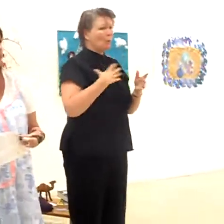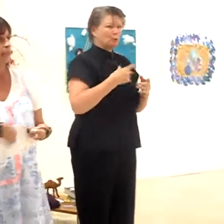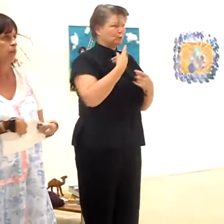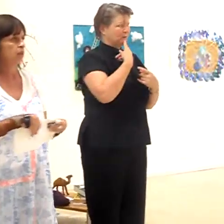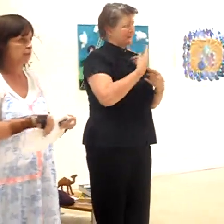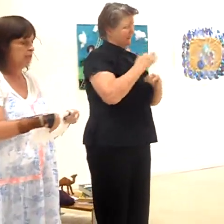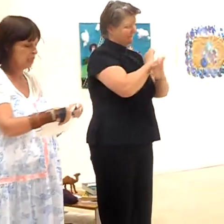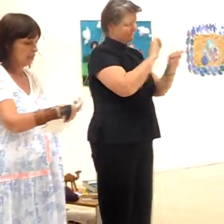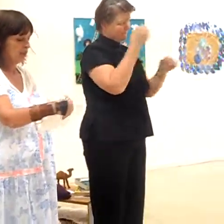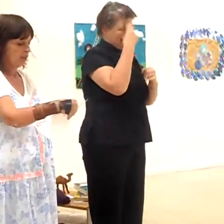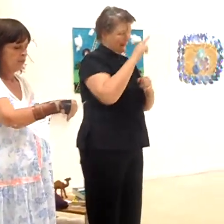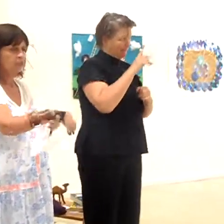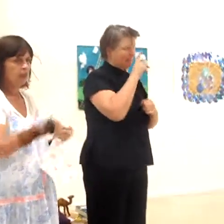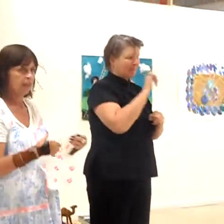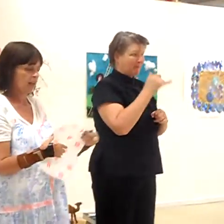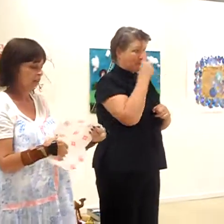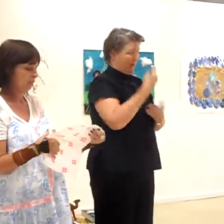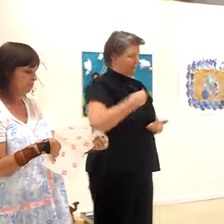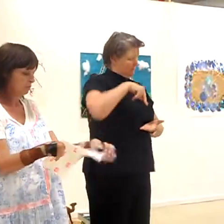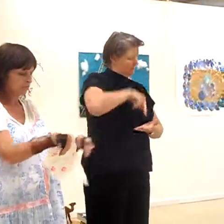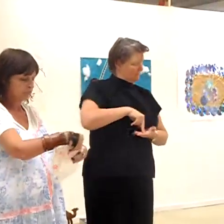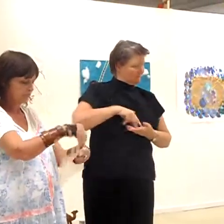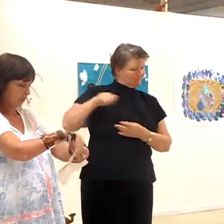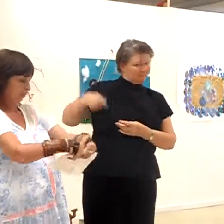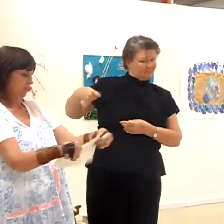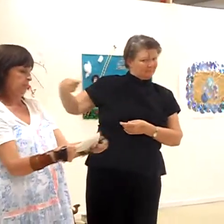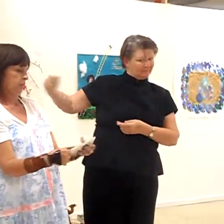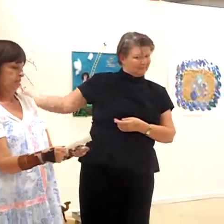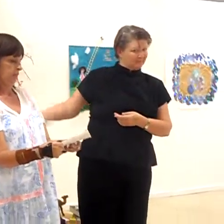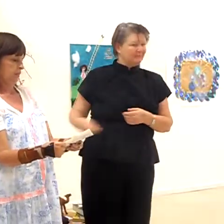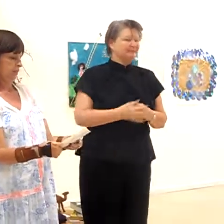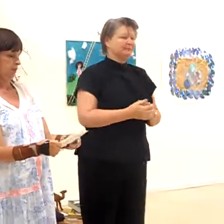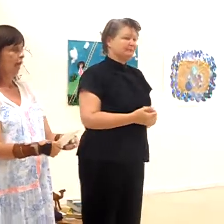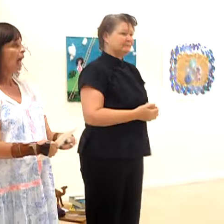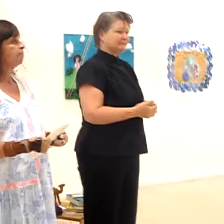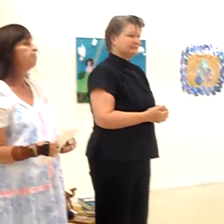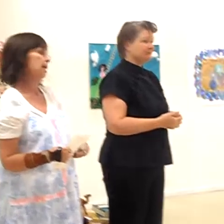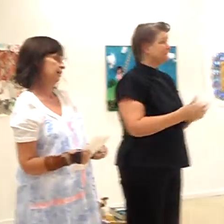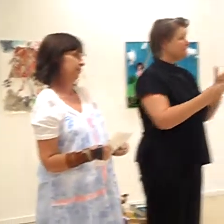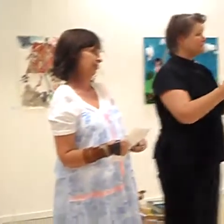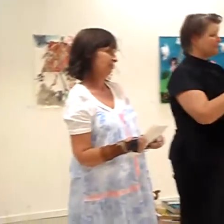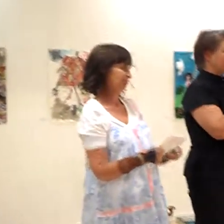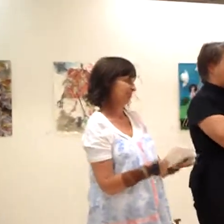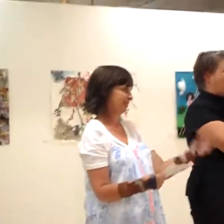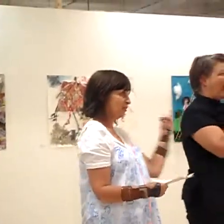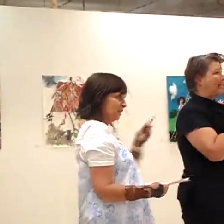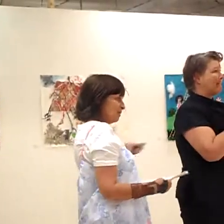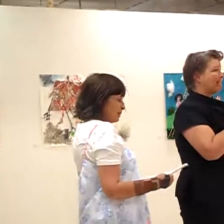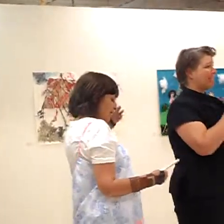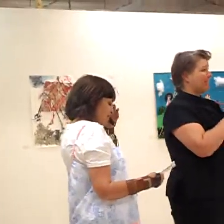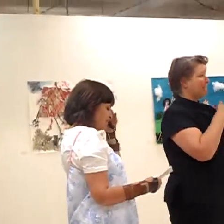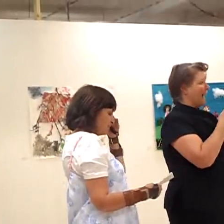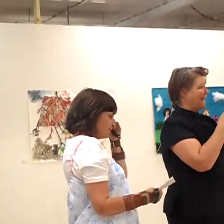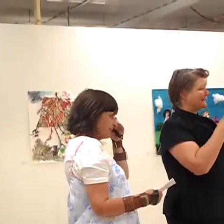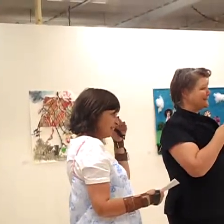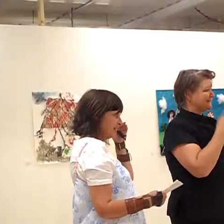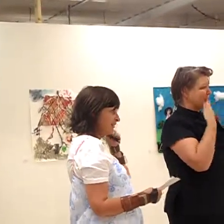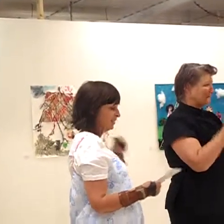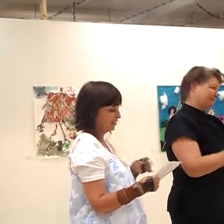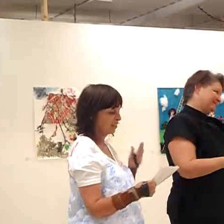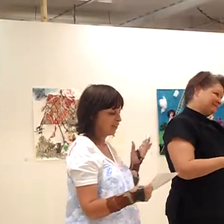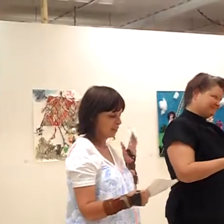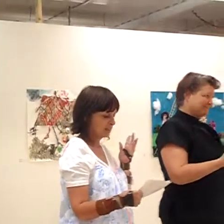forms can affect your work. So that's really why we did it. And we've got some fantastic artists in South Australia. I'm just going to